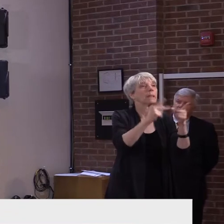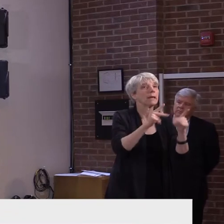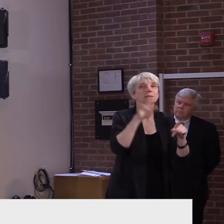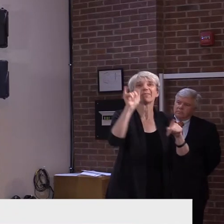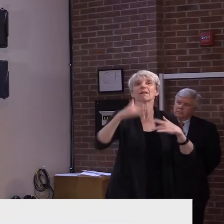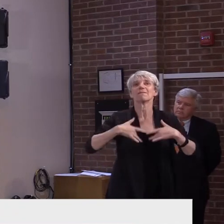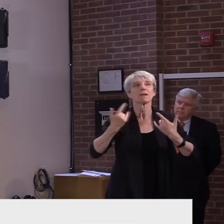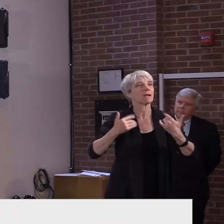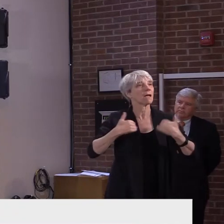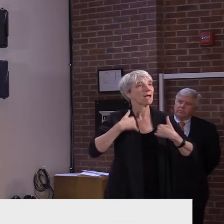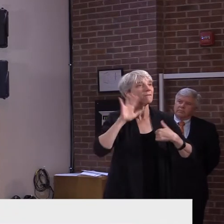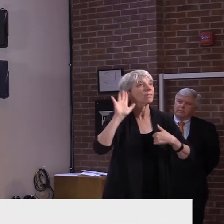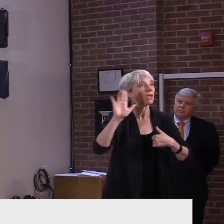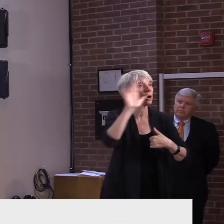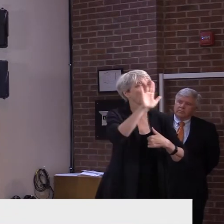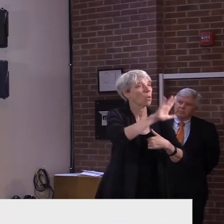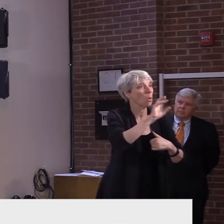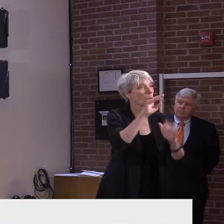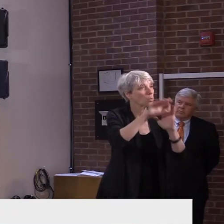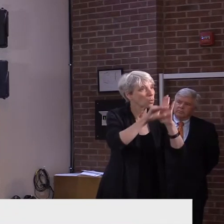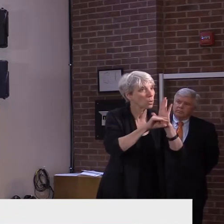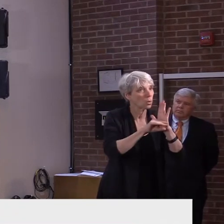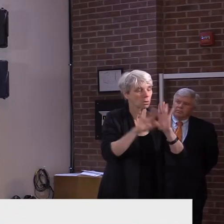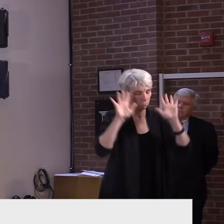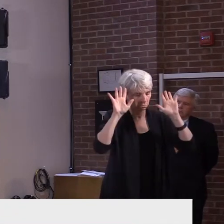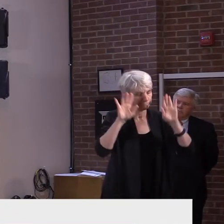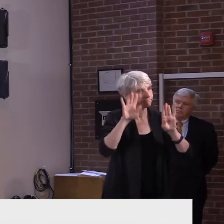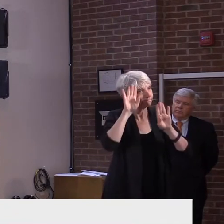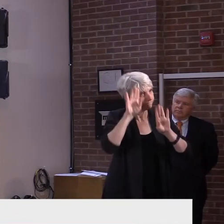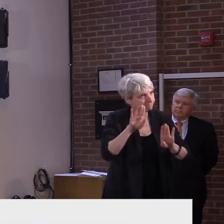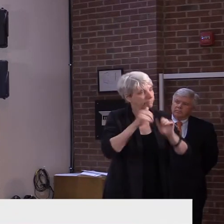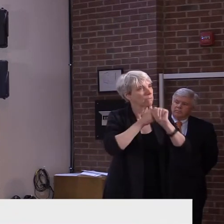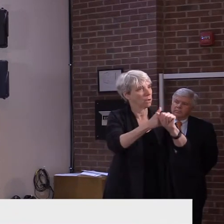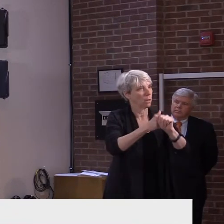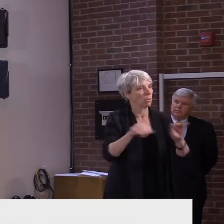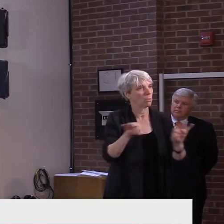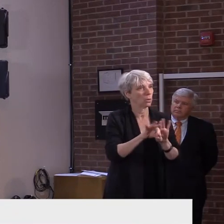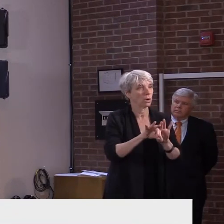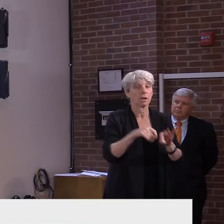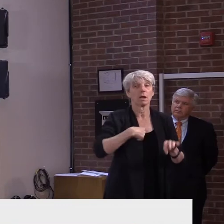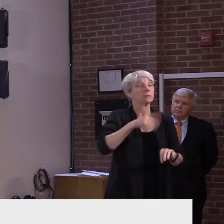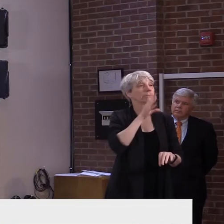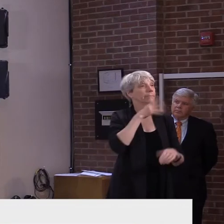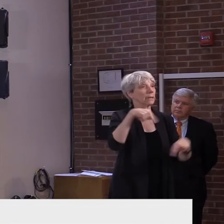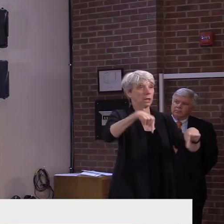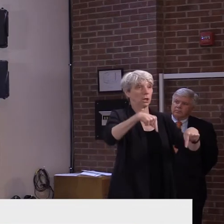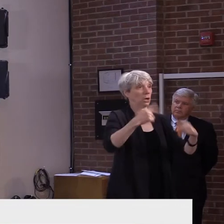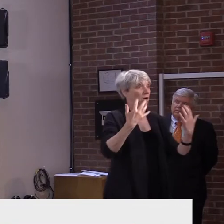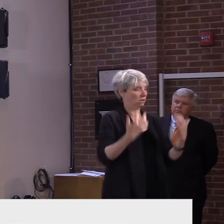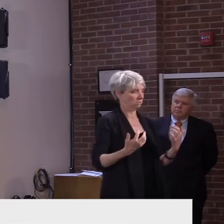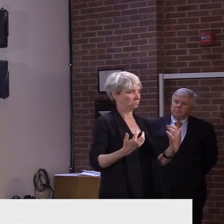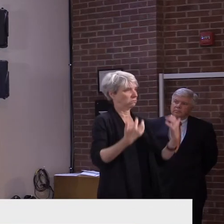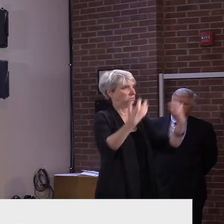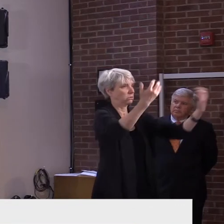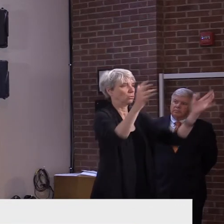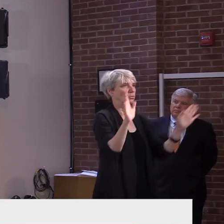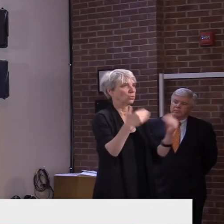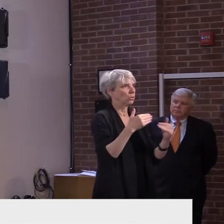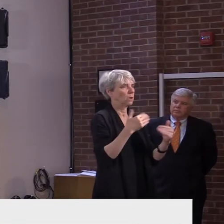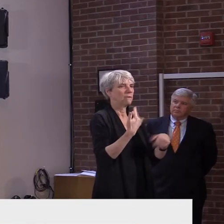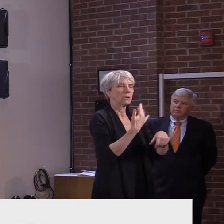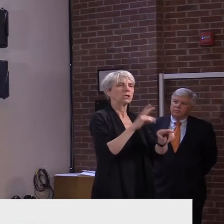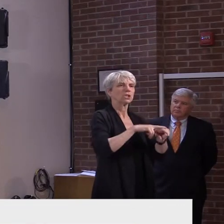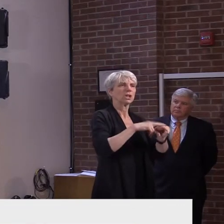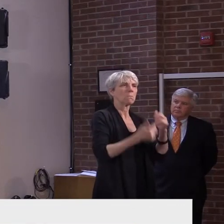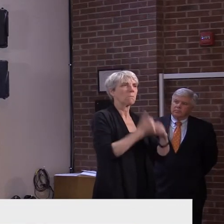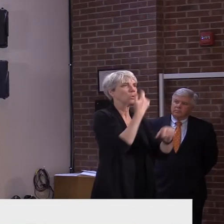the business. As I speak now, I'm in an auditorium that can hold several hundred people.